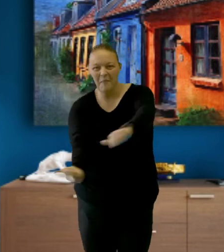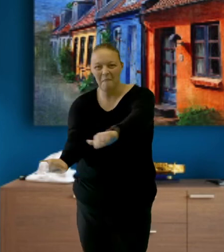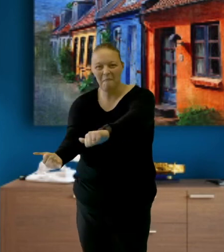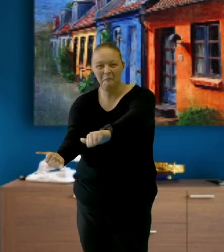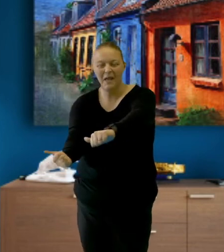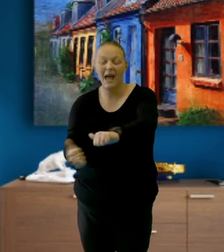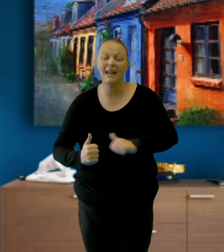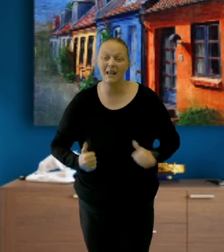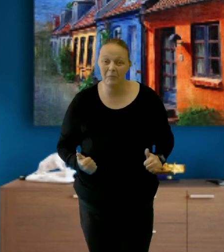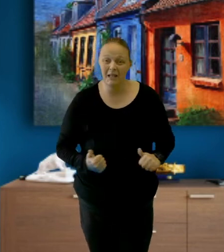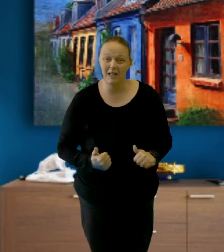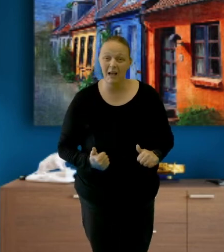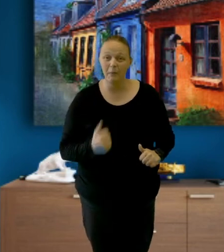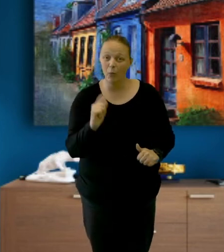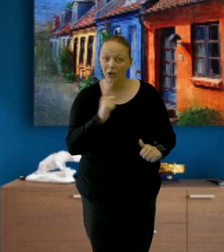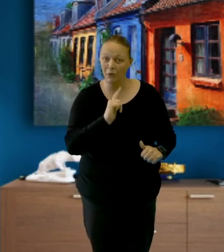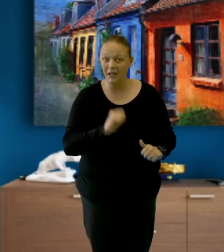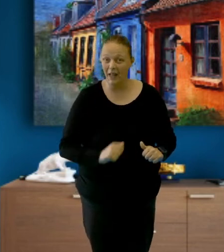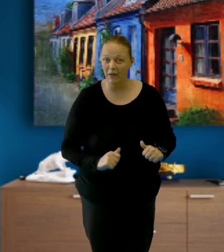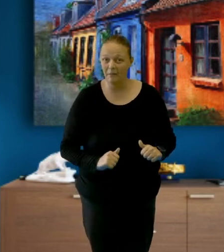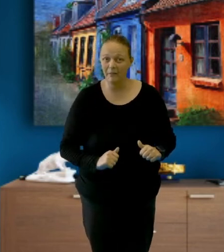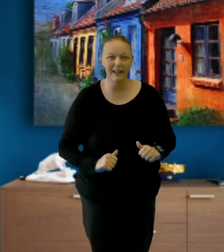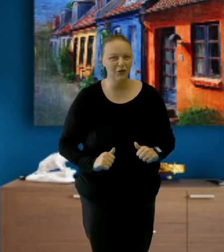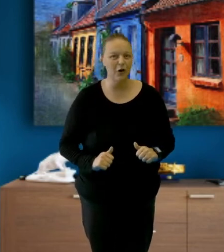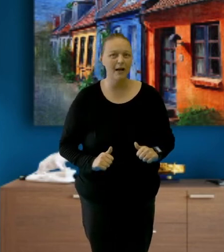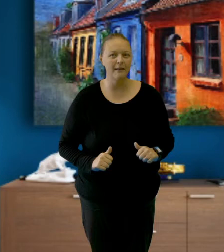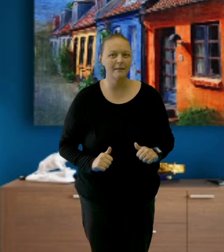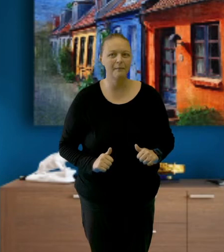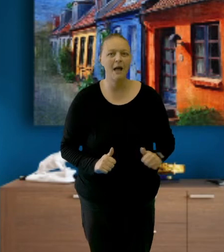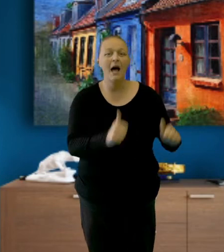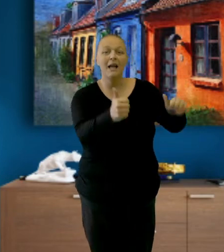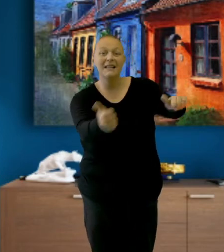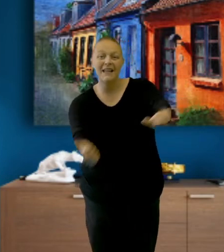dum-diddy-dum-diddy-dum-dum-dum. And dum-diddy-dum we do together. Let's try it.